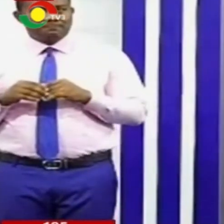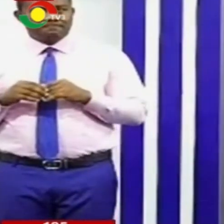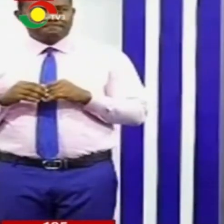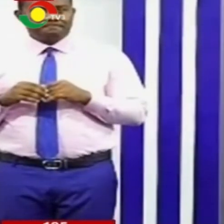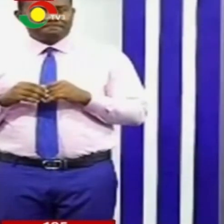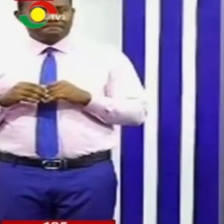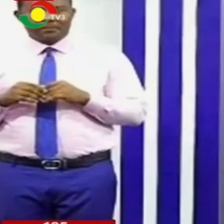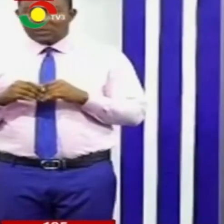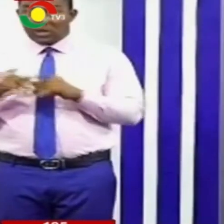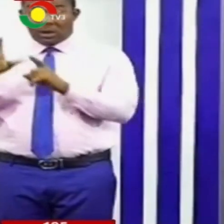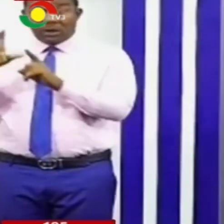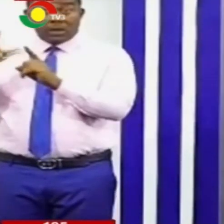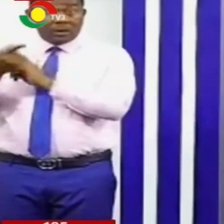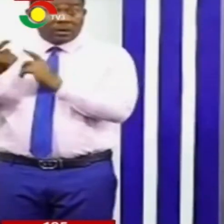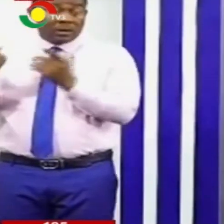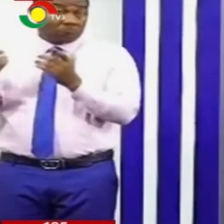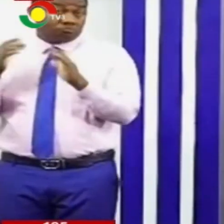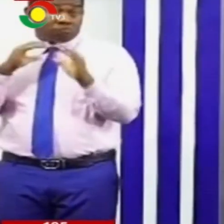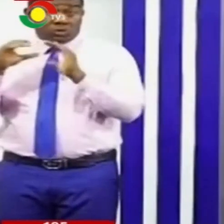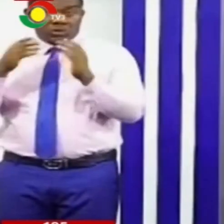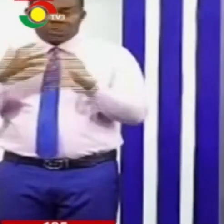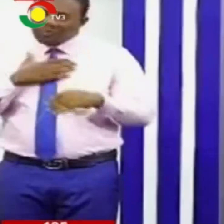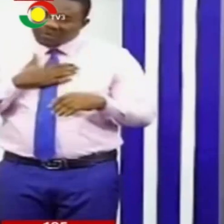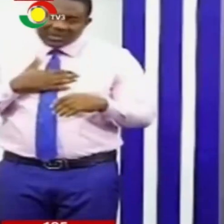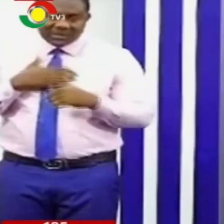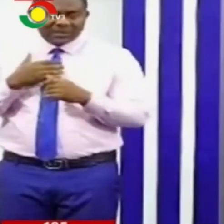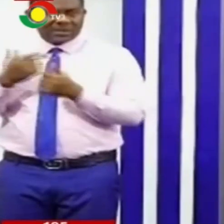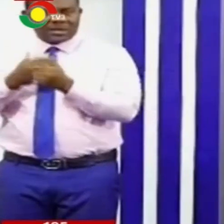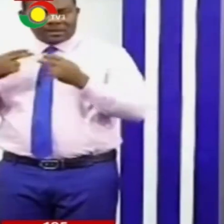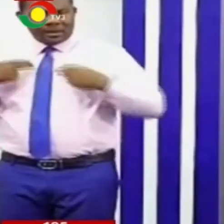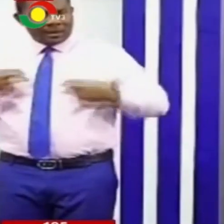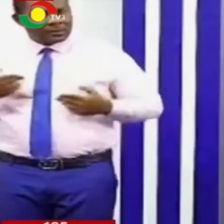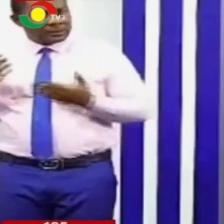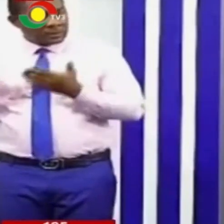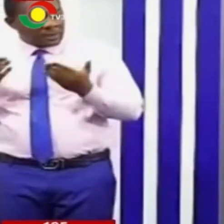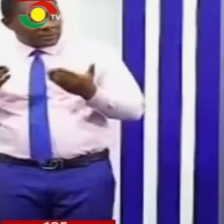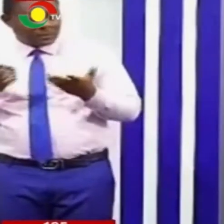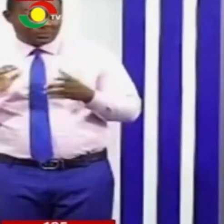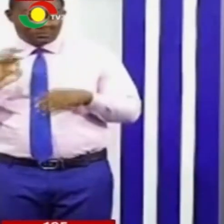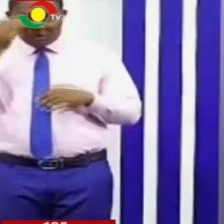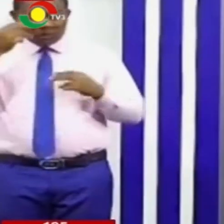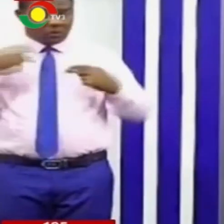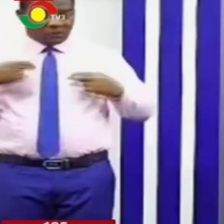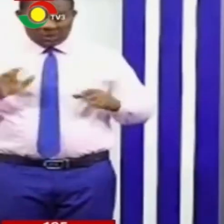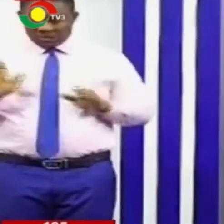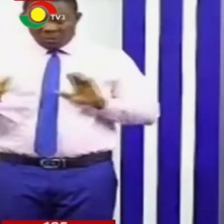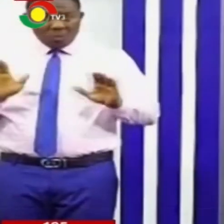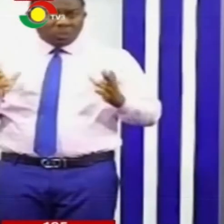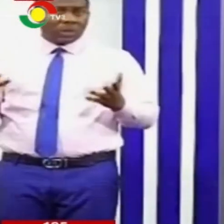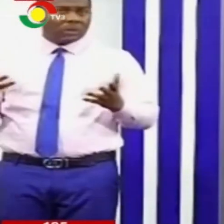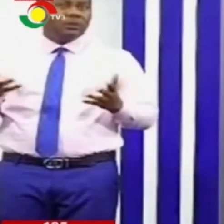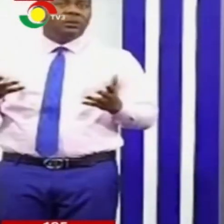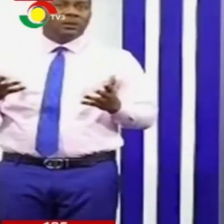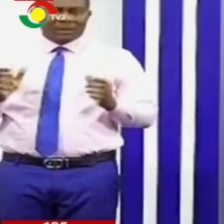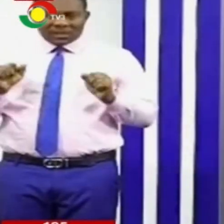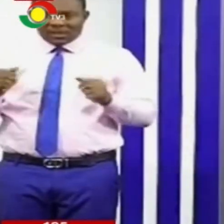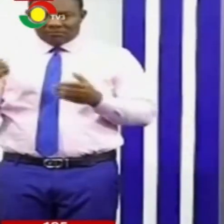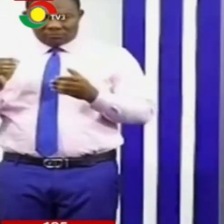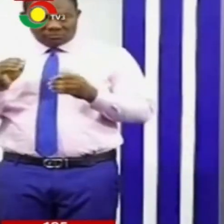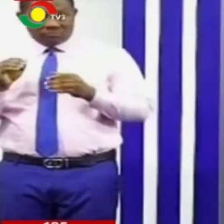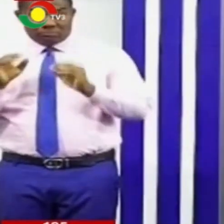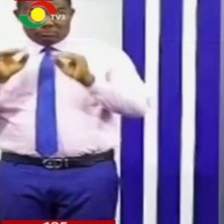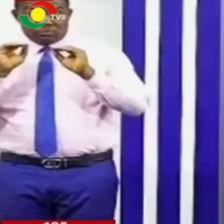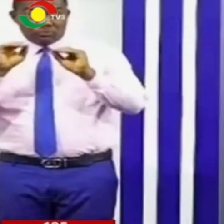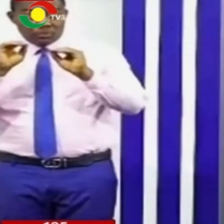giving with the Ministry of Health and the Ghana Health Service, so that in terms of information and public expectation management, we